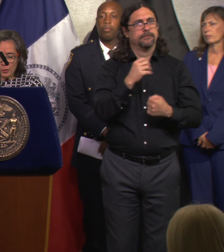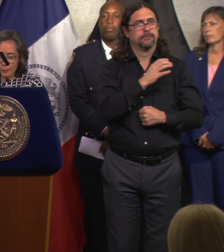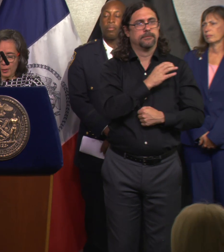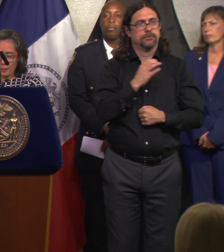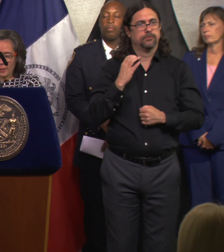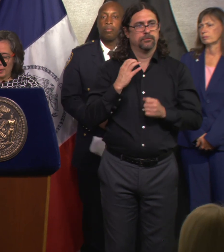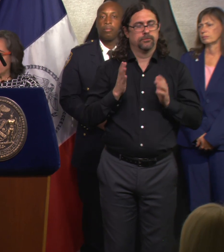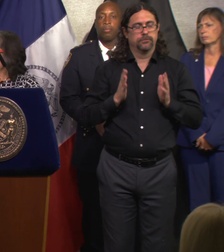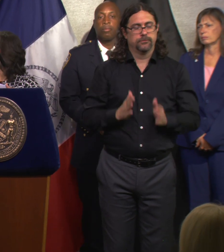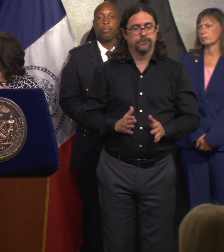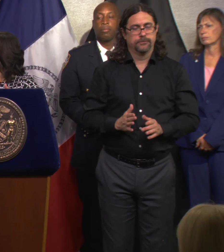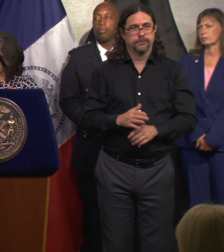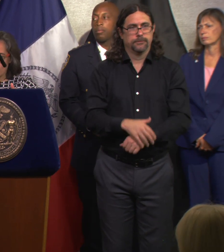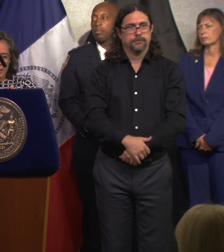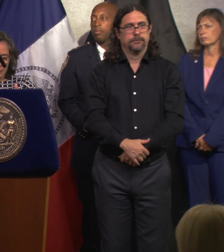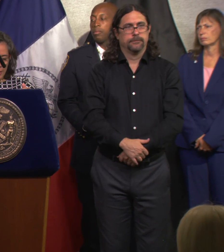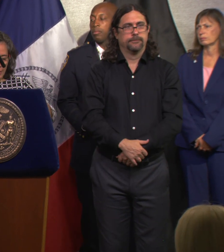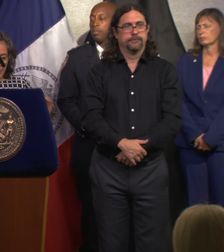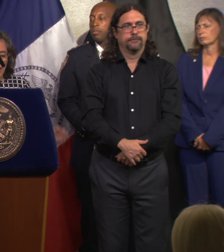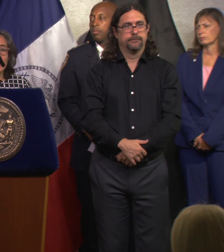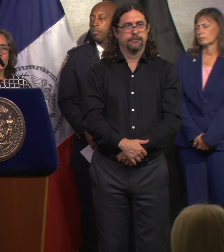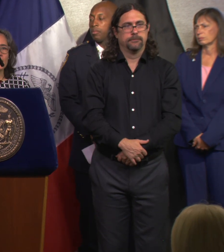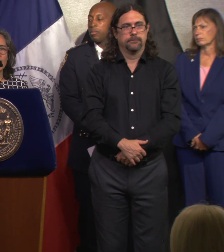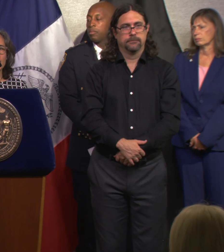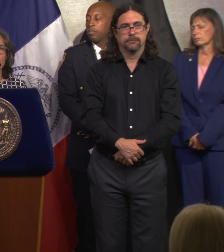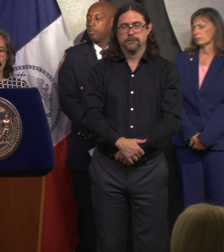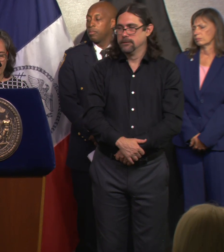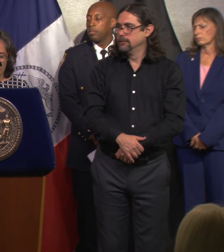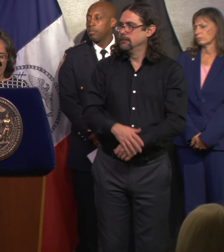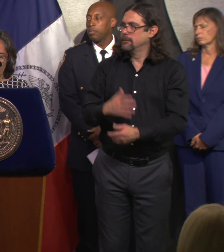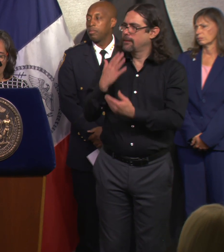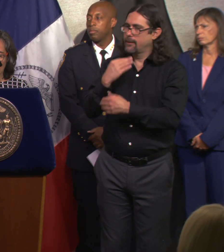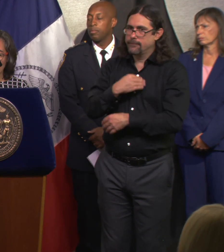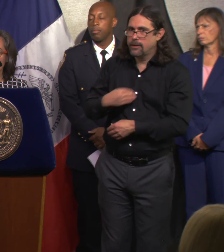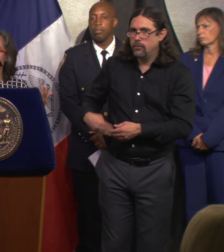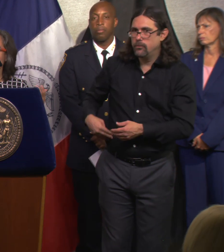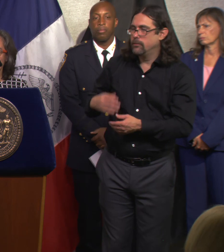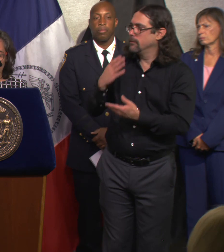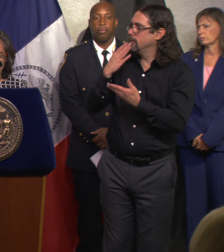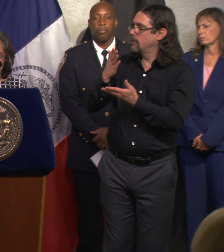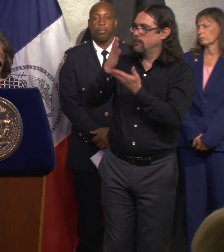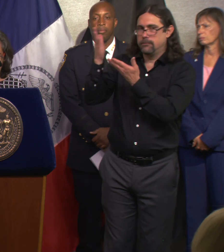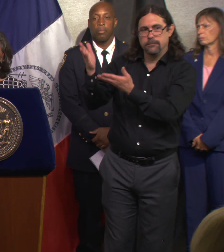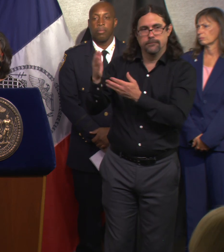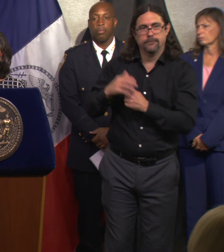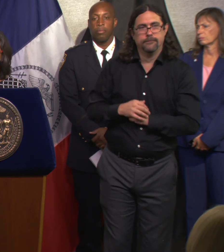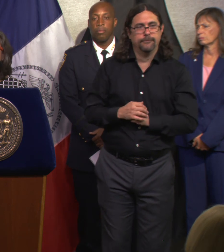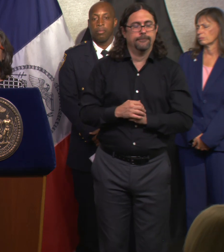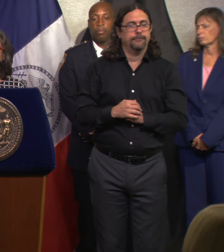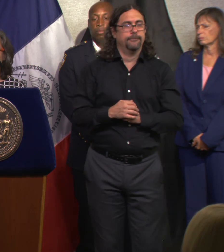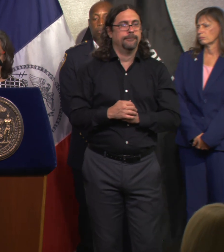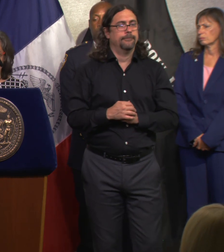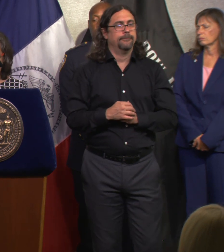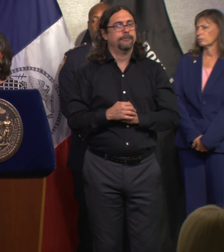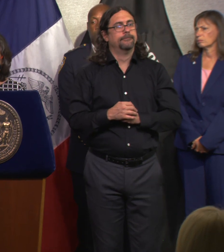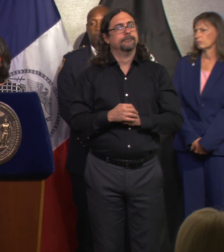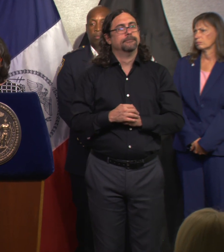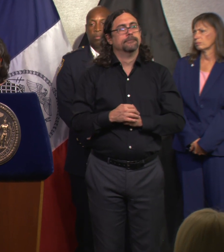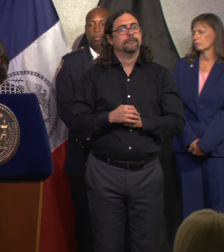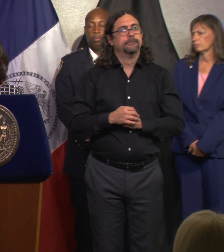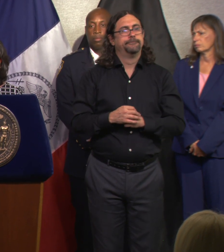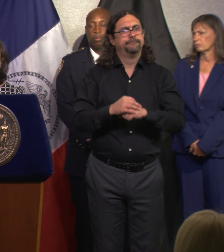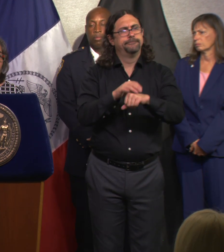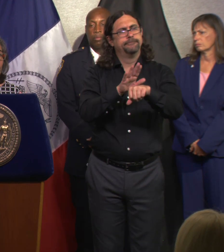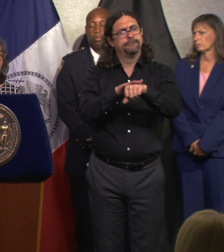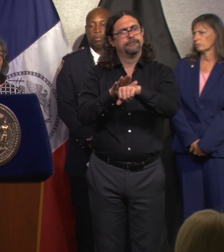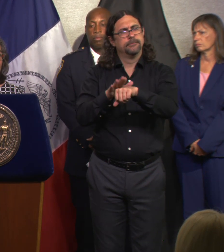Thank you, Mr. Mayor. Thank you, Commissioner Griswold. As the city's doctor, I want to warn every New Yorker that hot and humid weather,